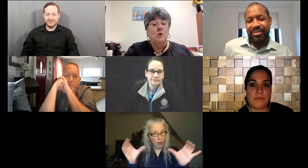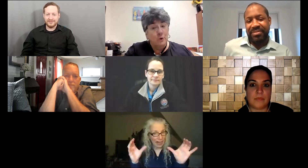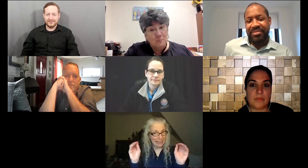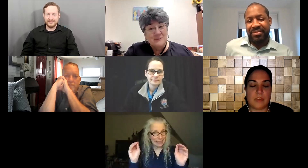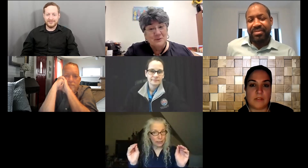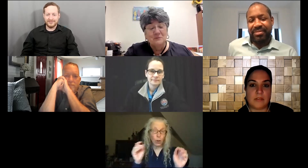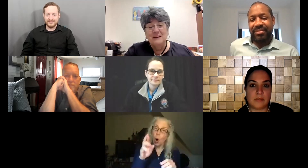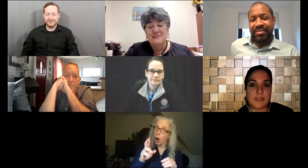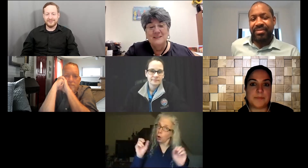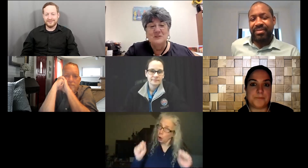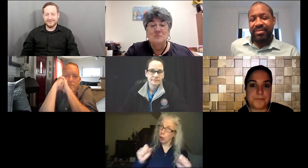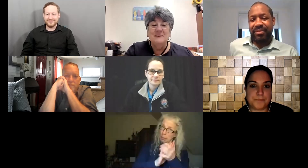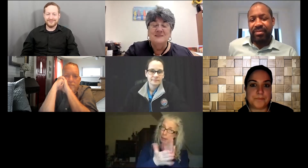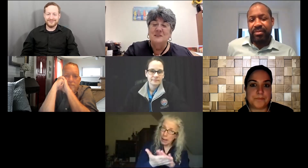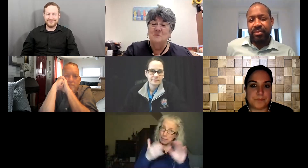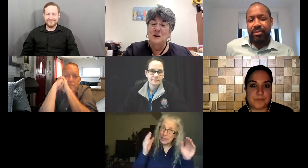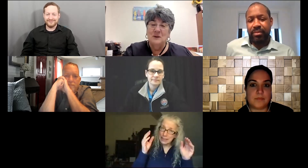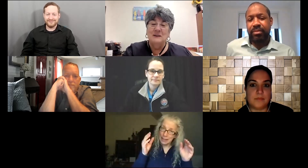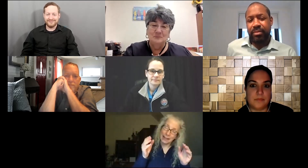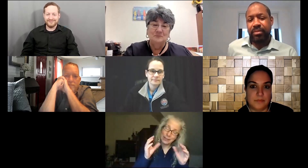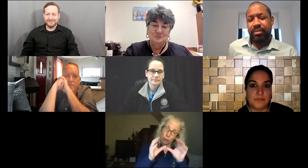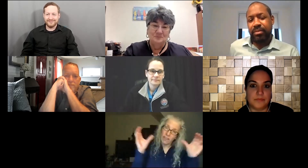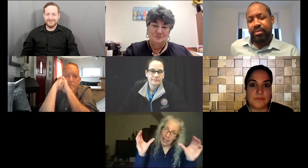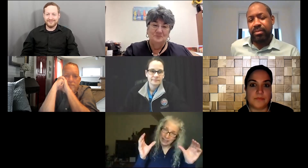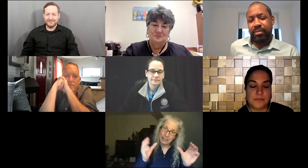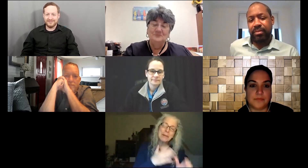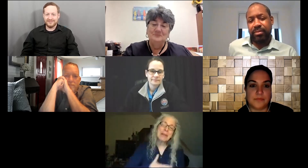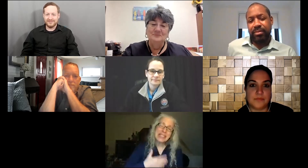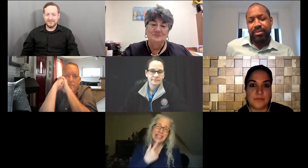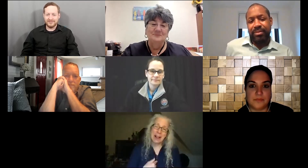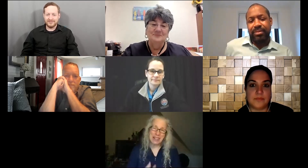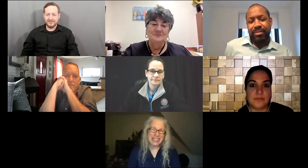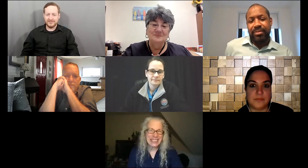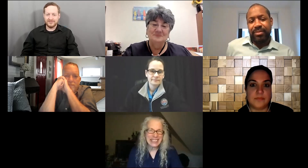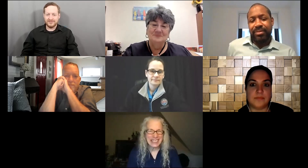or could be certified to teach, please send them our way.